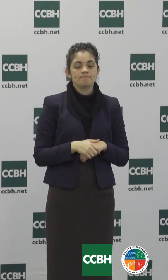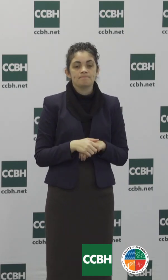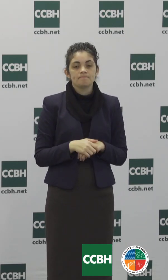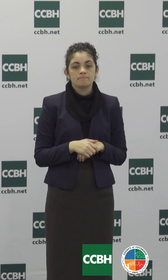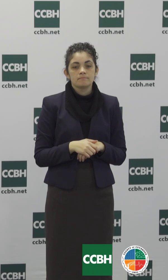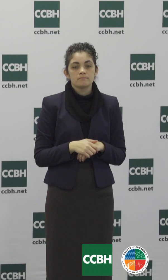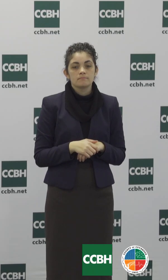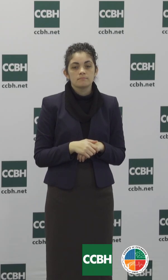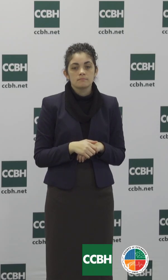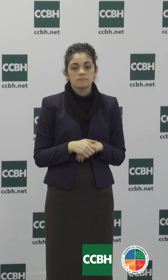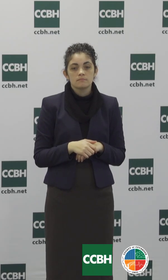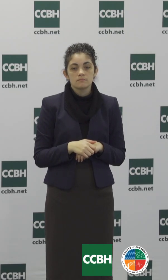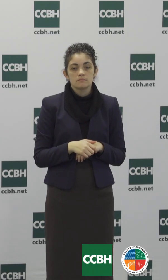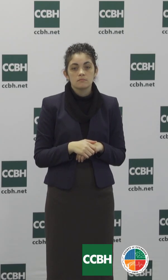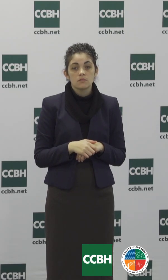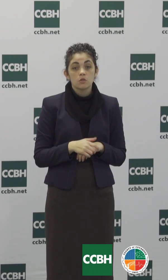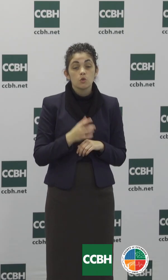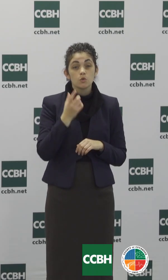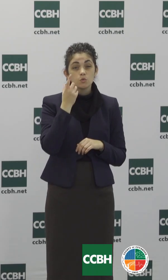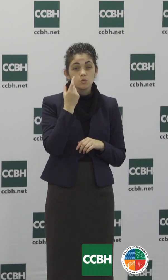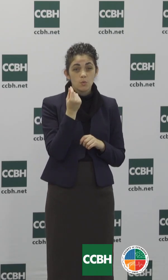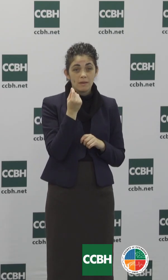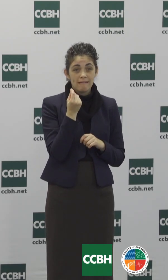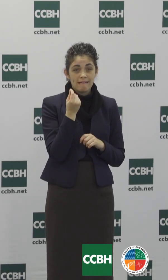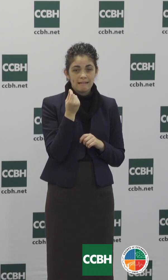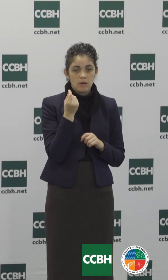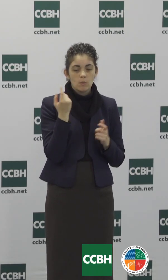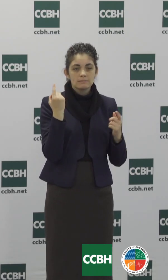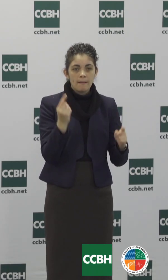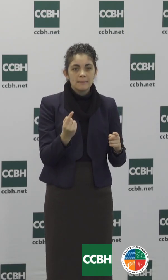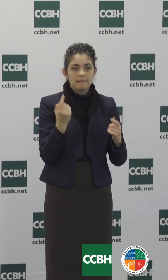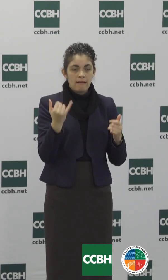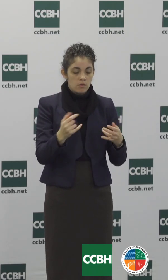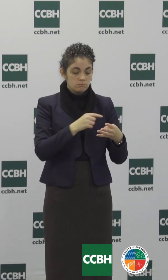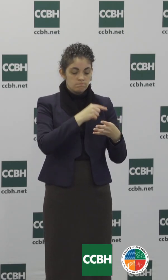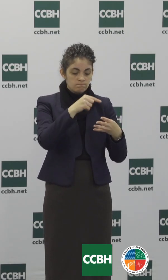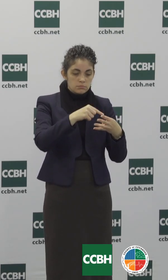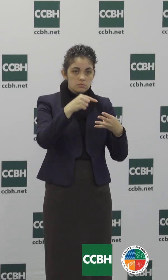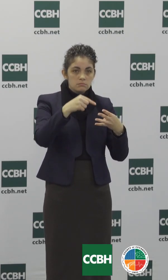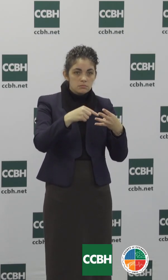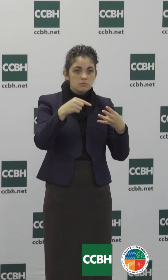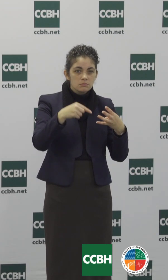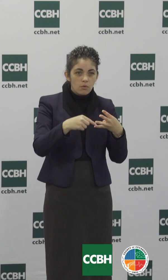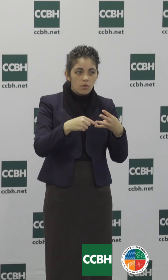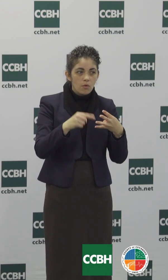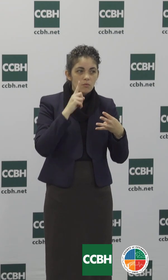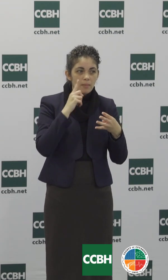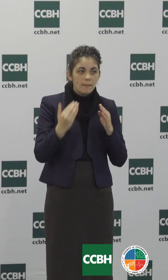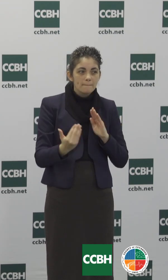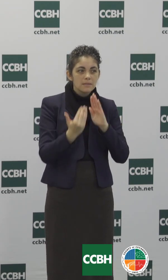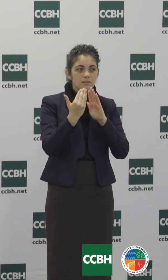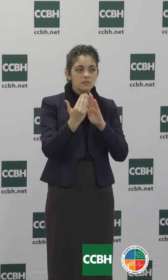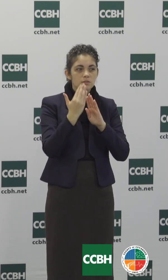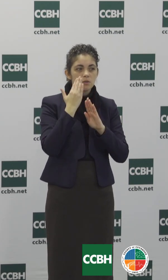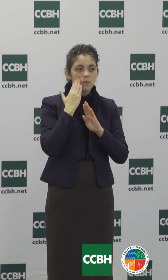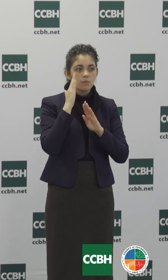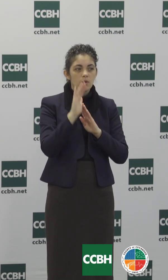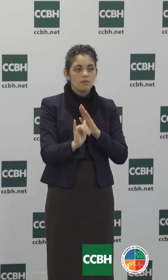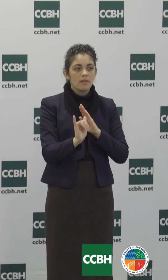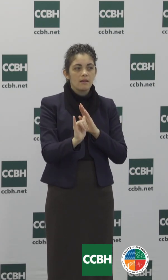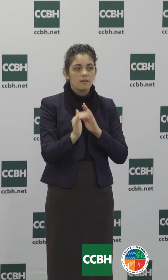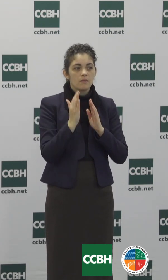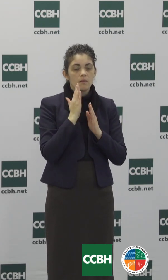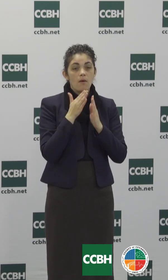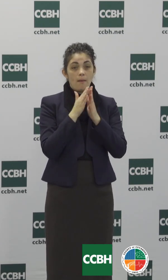And so this idea of doing it in a phased and iterative and gradual approach that the state is prescribing